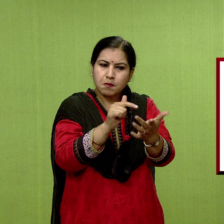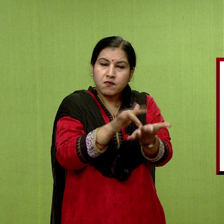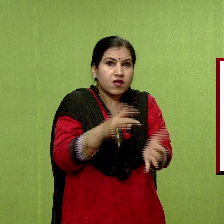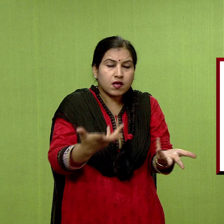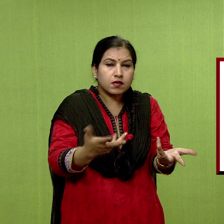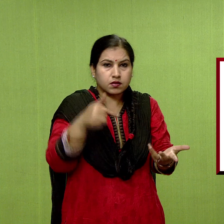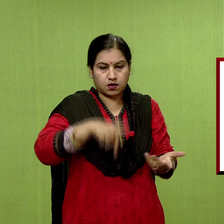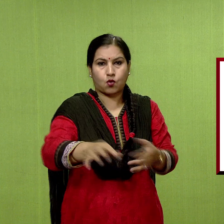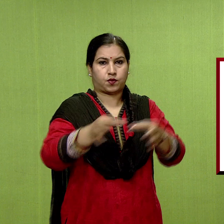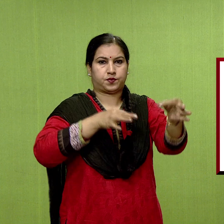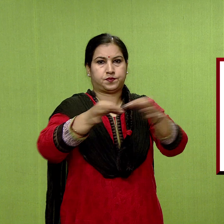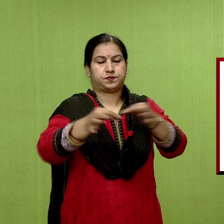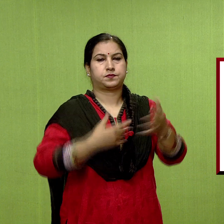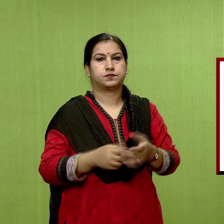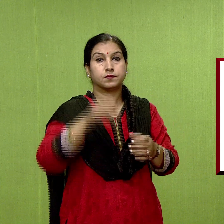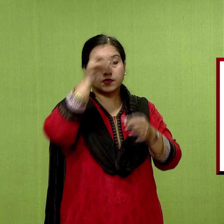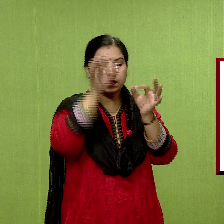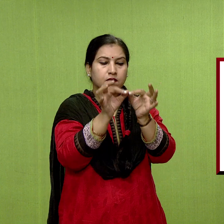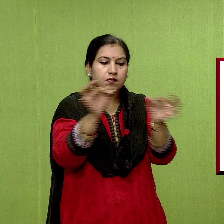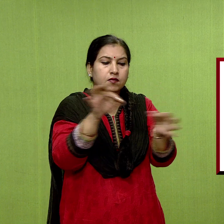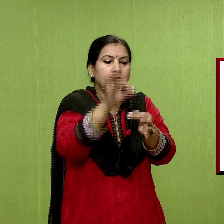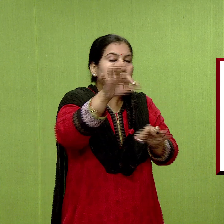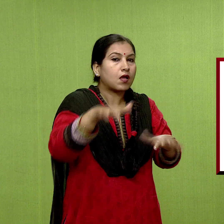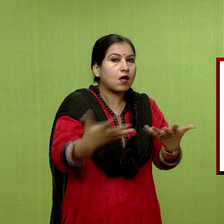Let us now understand the extent of India.